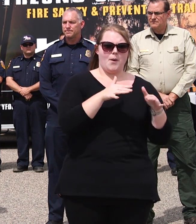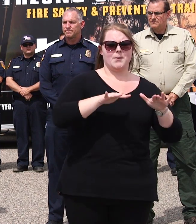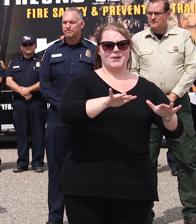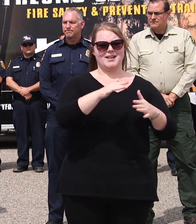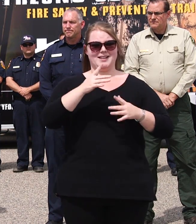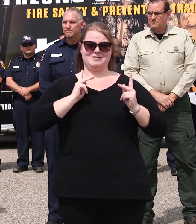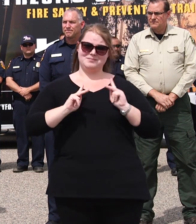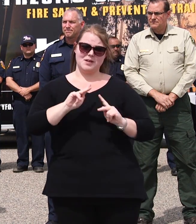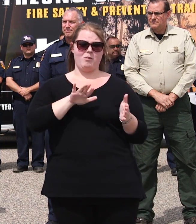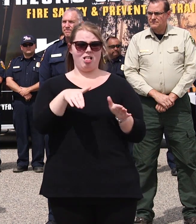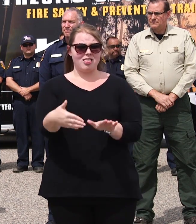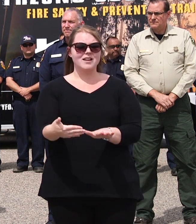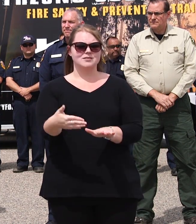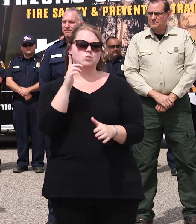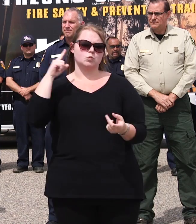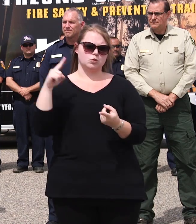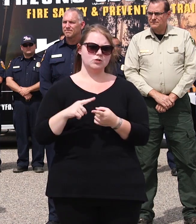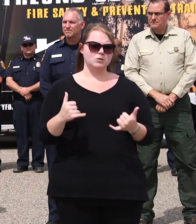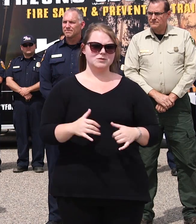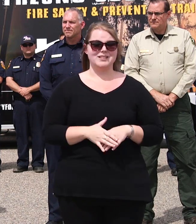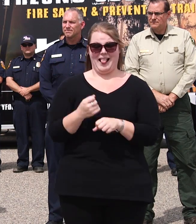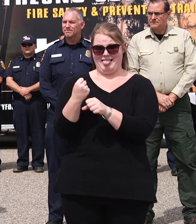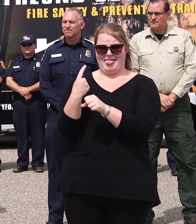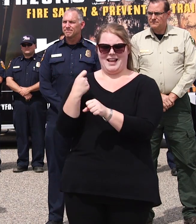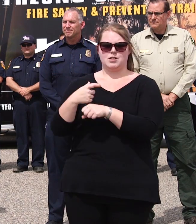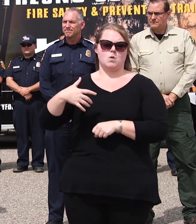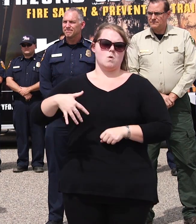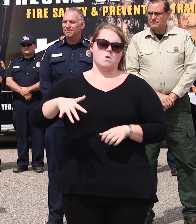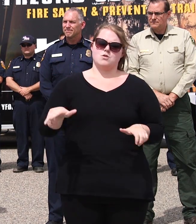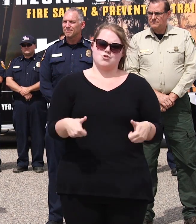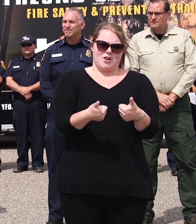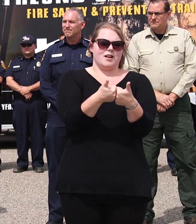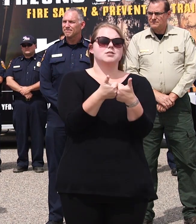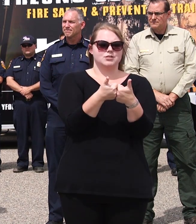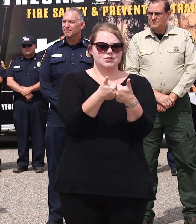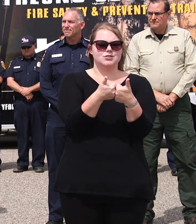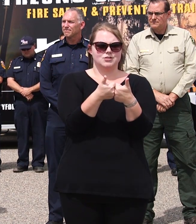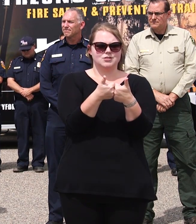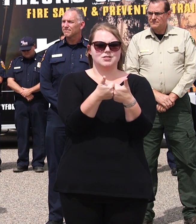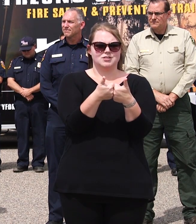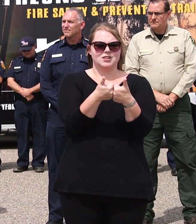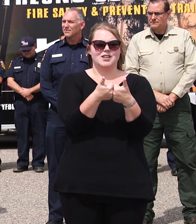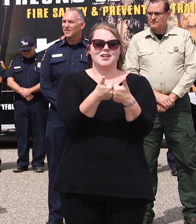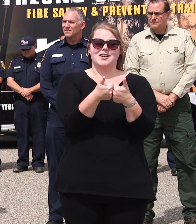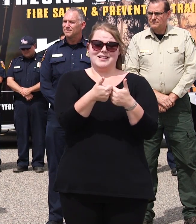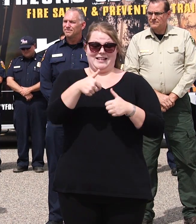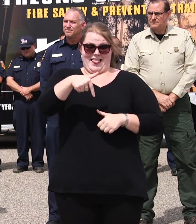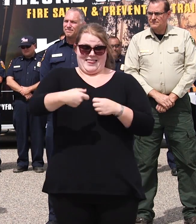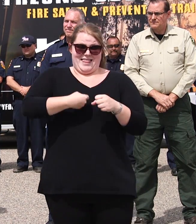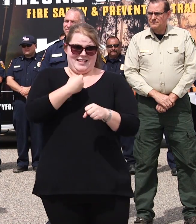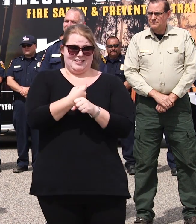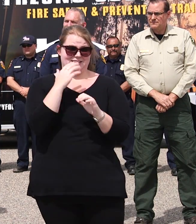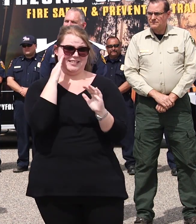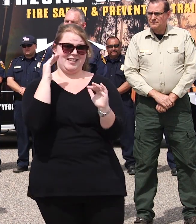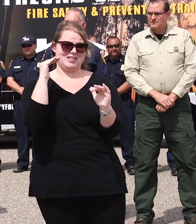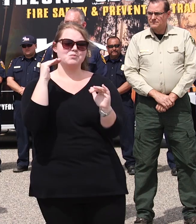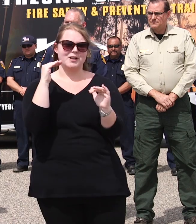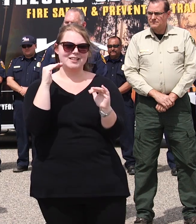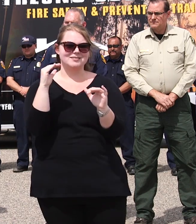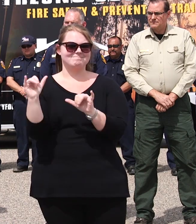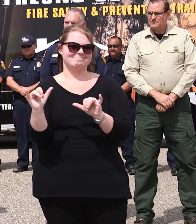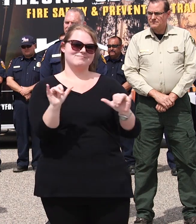wildfires. Last year was a tremendously challenging season, and we have all expectations that this coming year will be